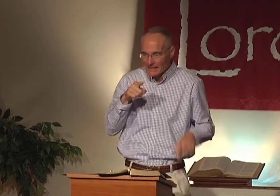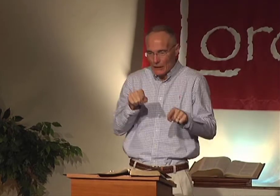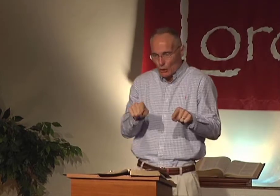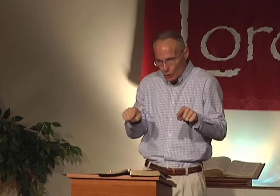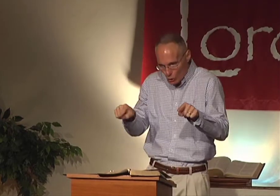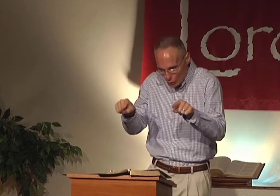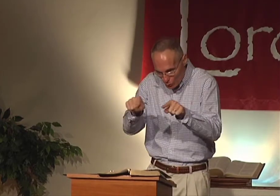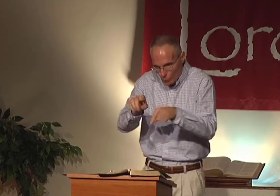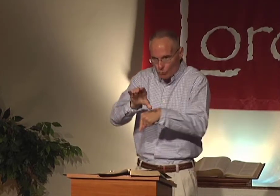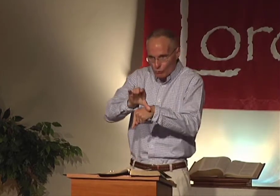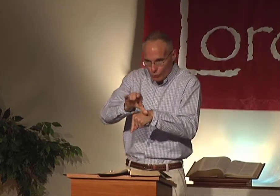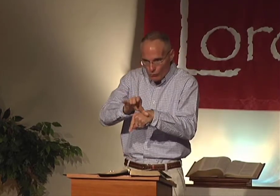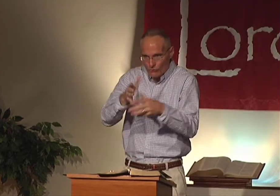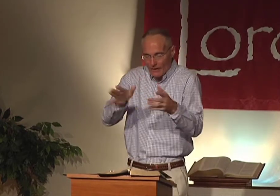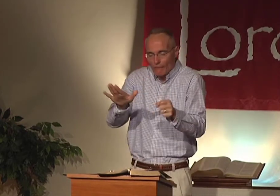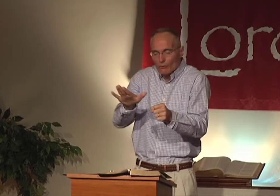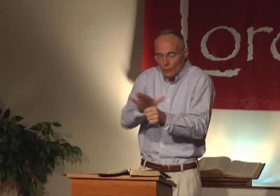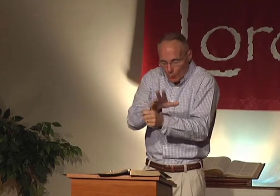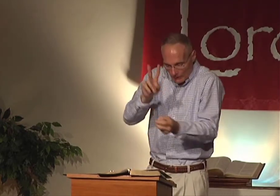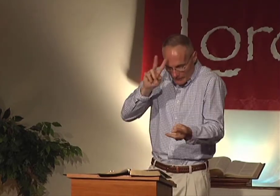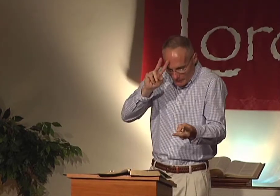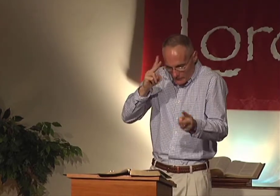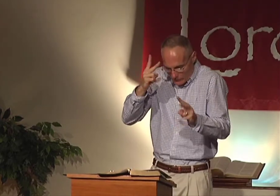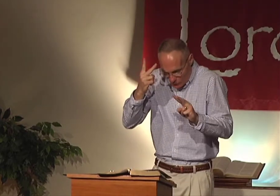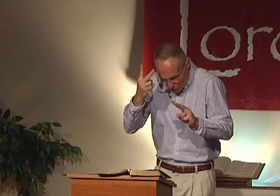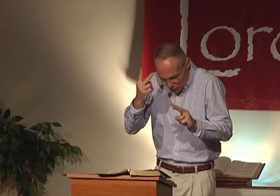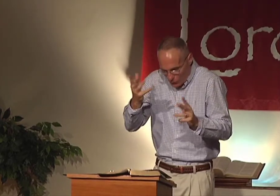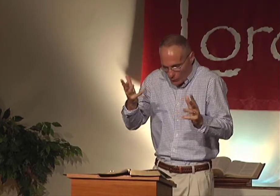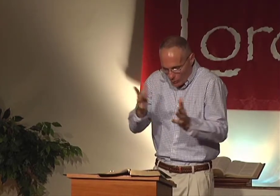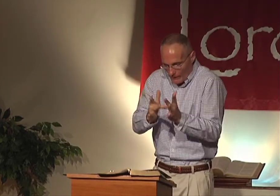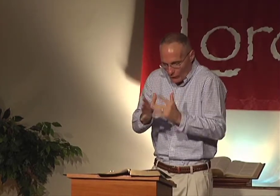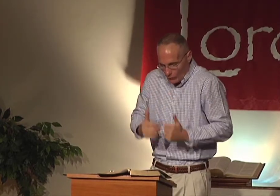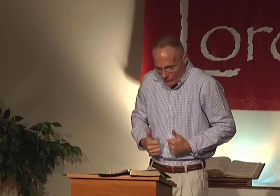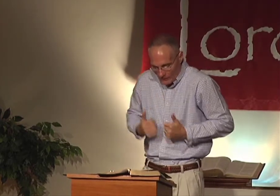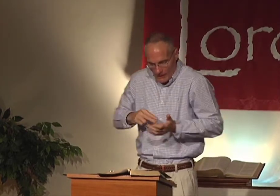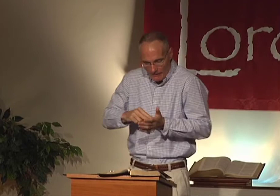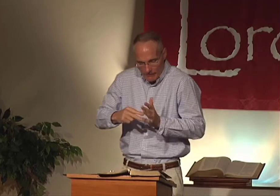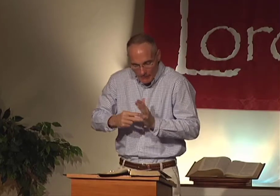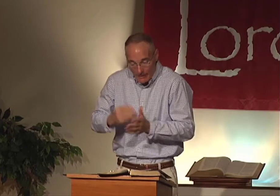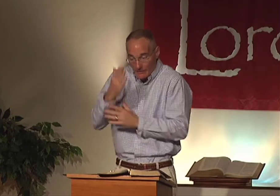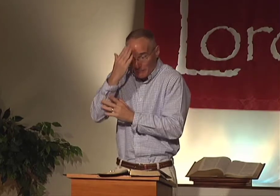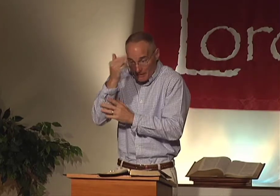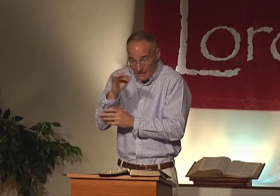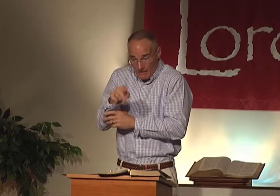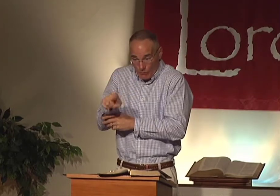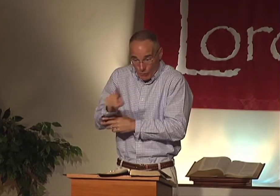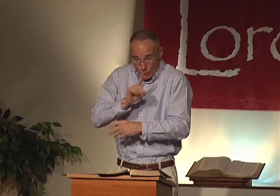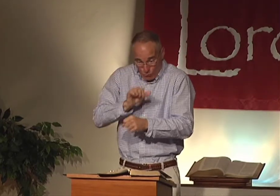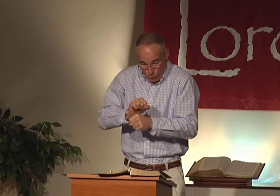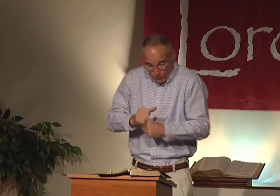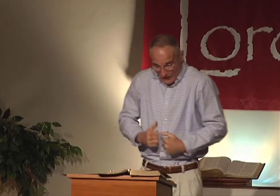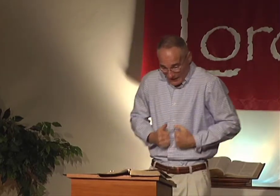And Paul says, you, this church, have a total misunderstanding of what Christian life actually